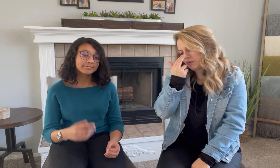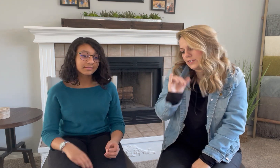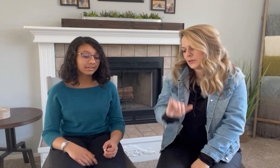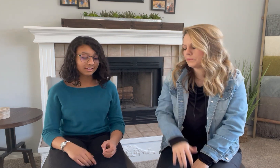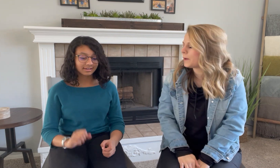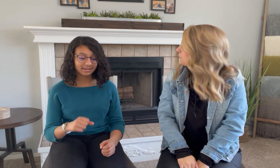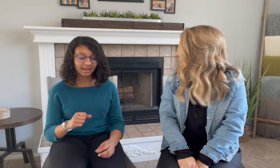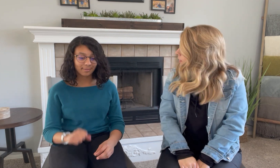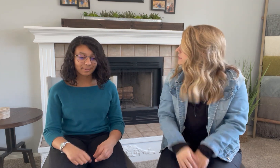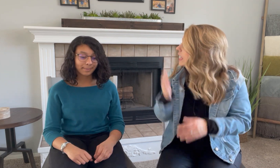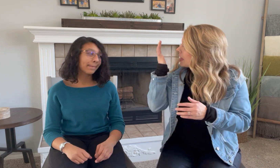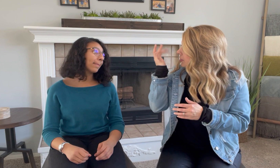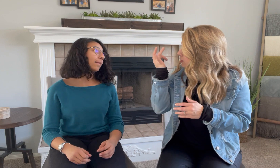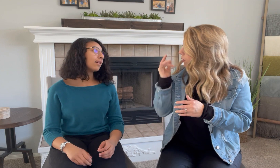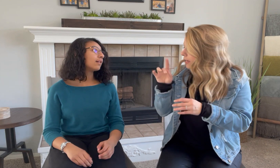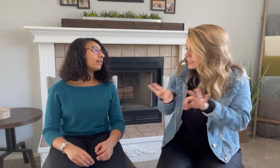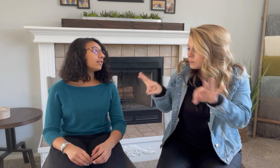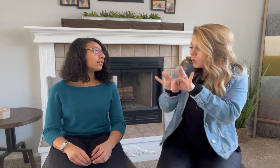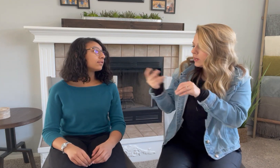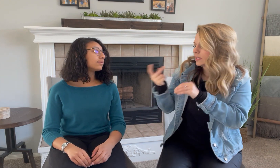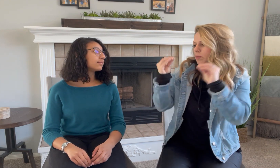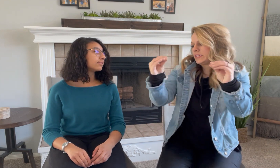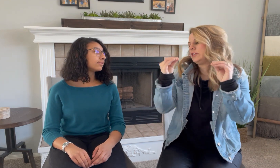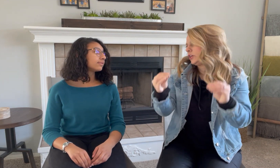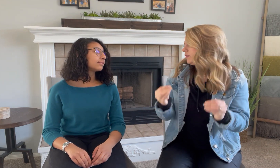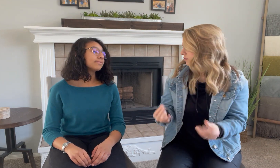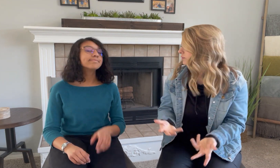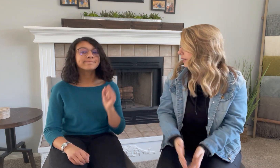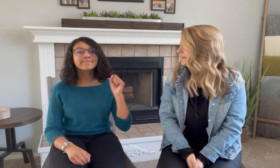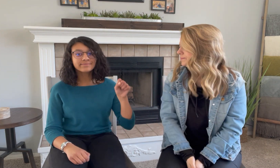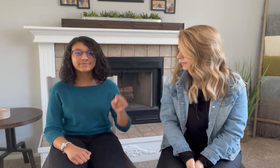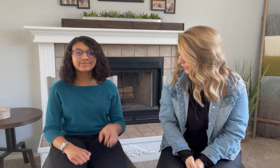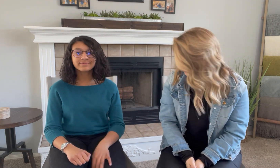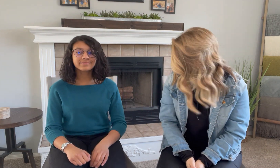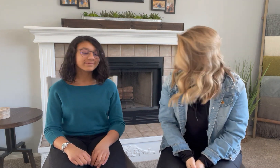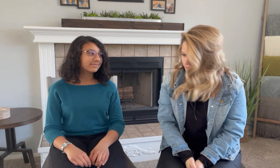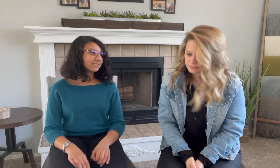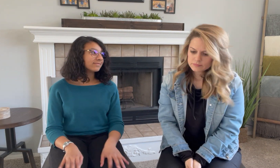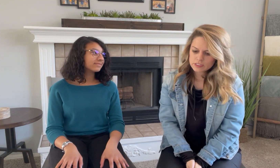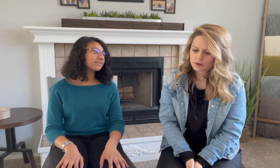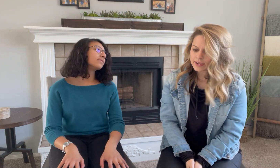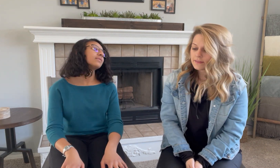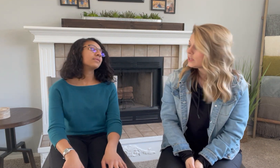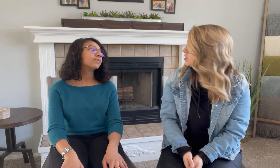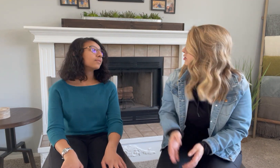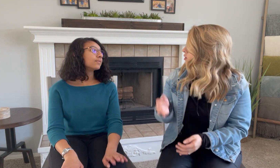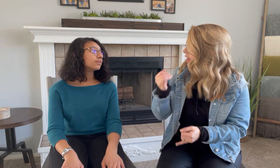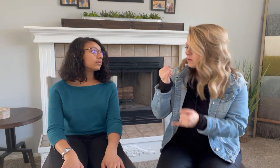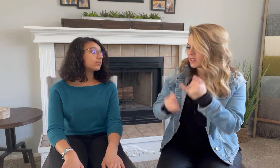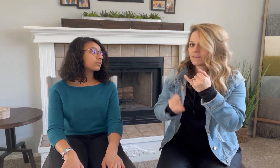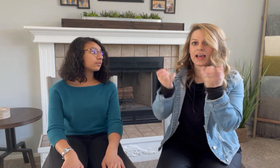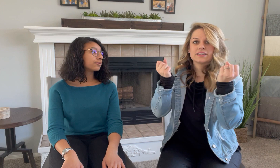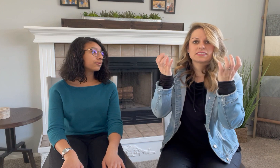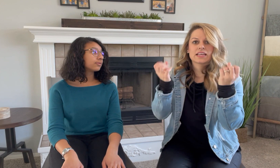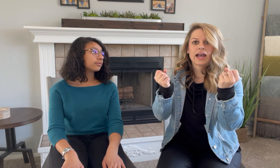funny too. But anyways, that's why it's important that we're teaching, right? Yes. All right, so that was our last